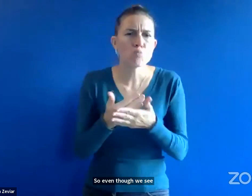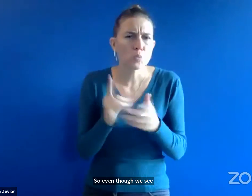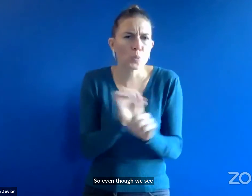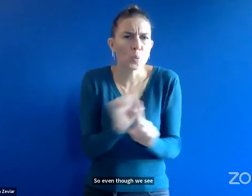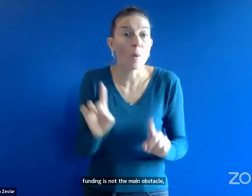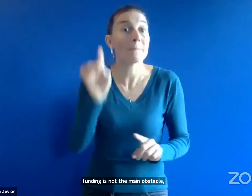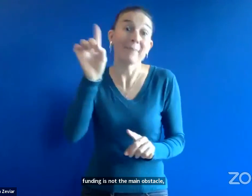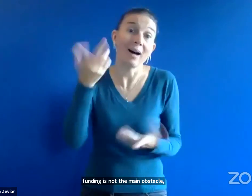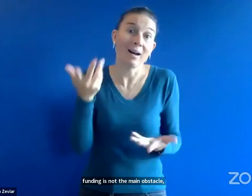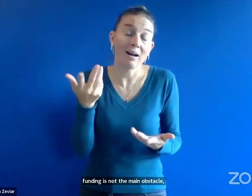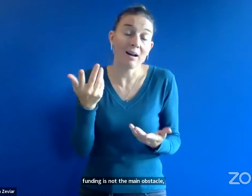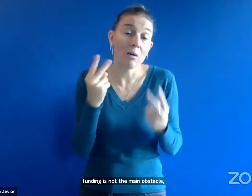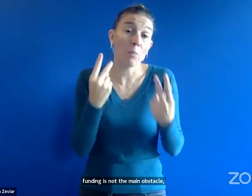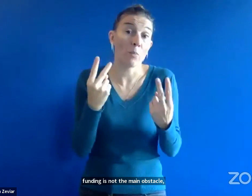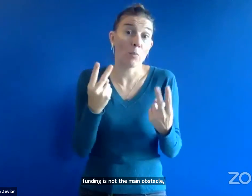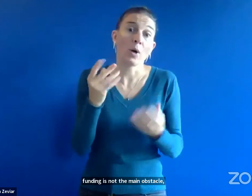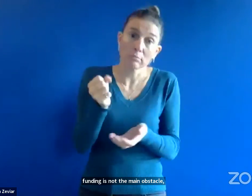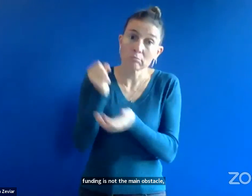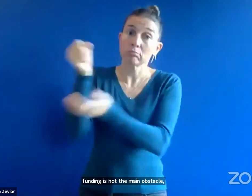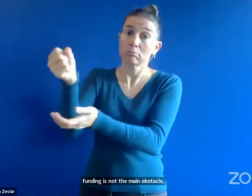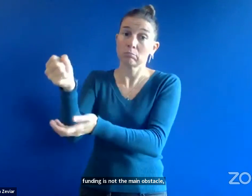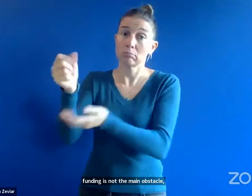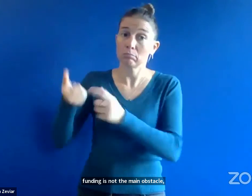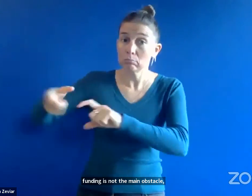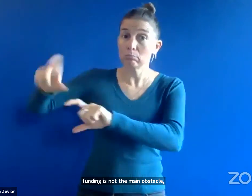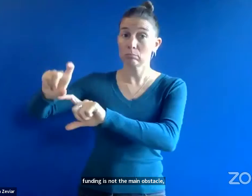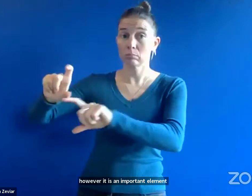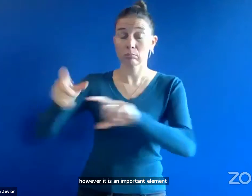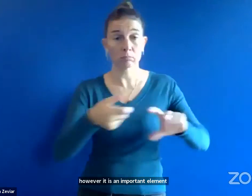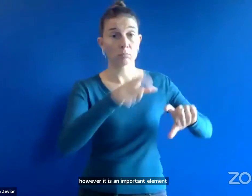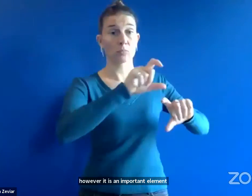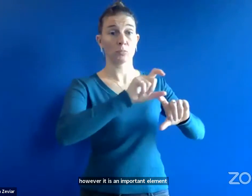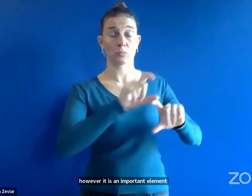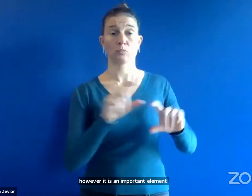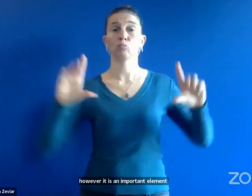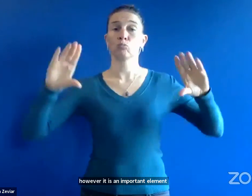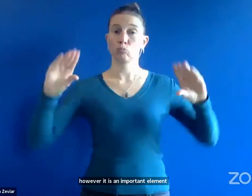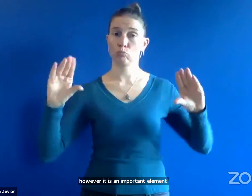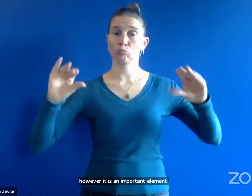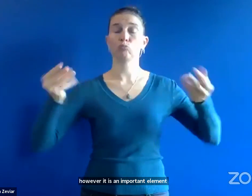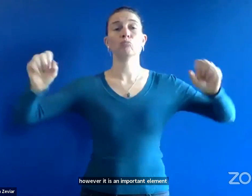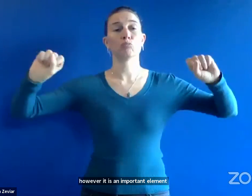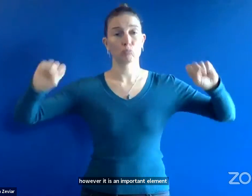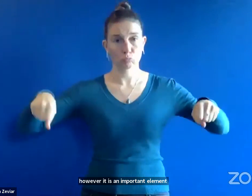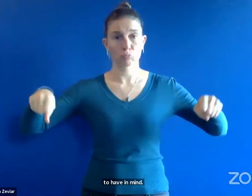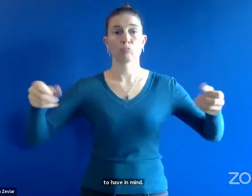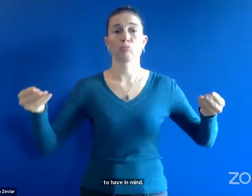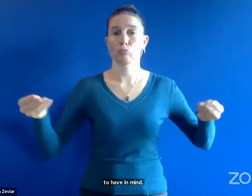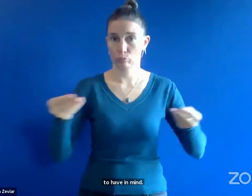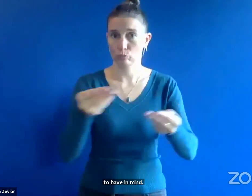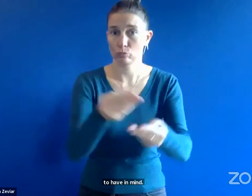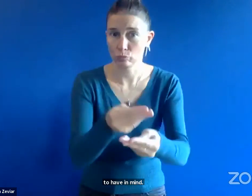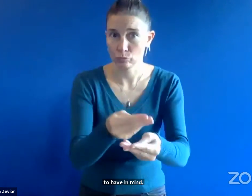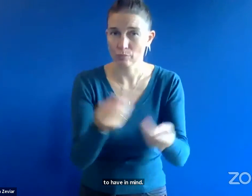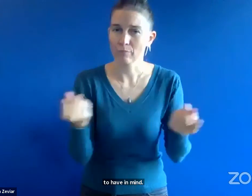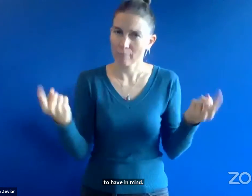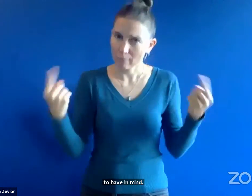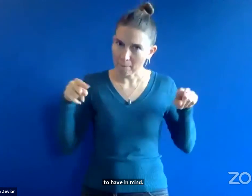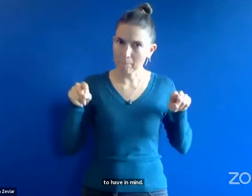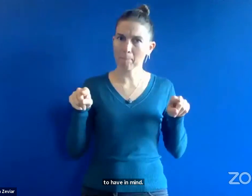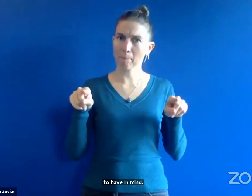an important element to have in mind. So we are putting in place, as you see, parallel